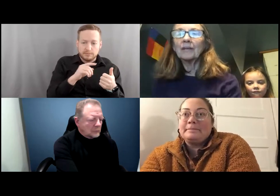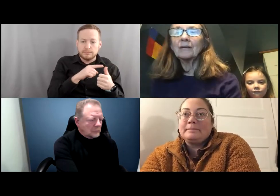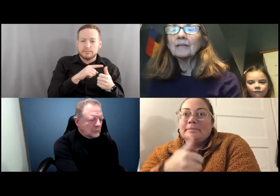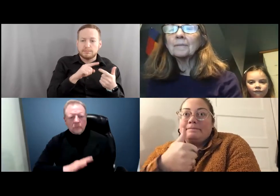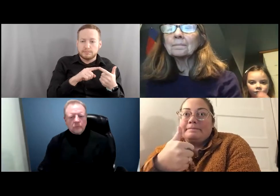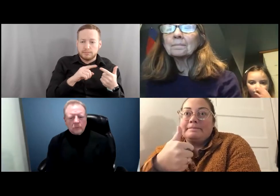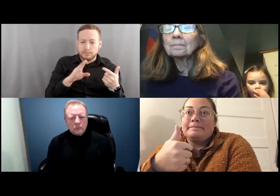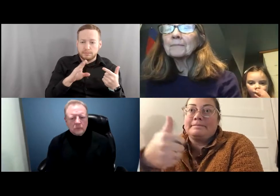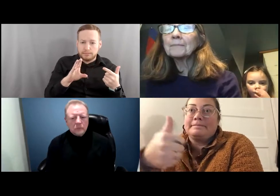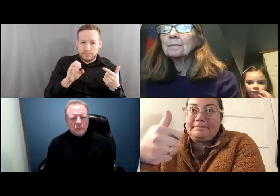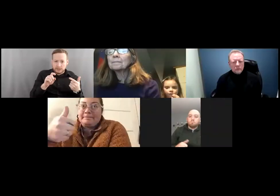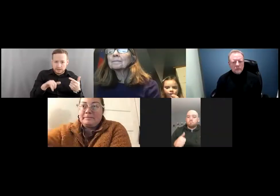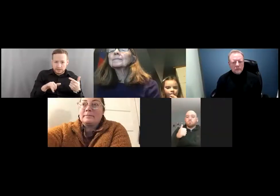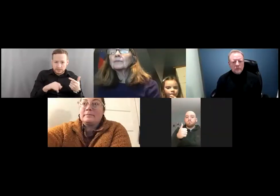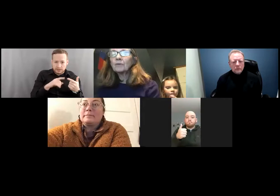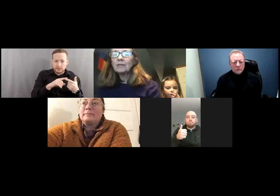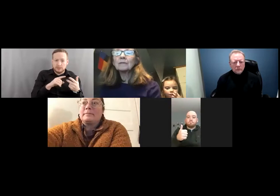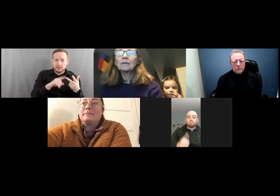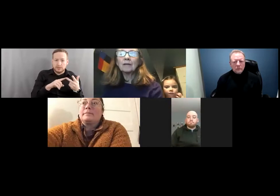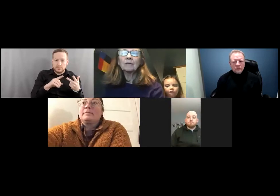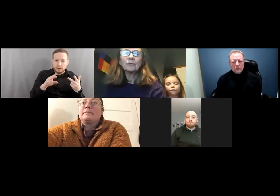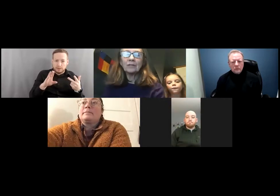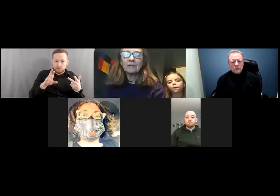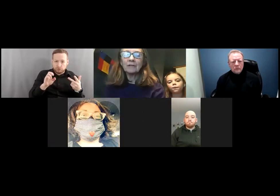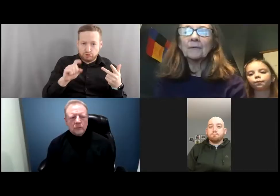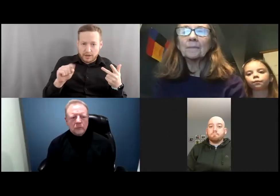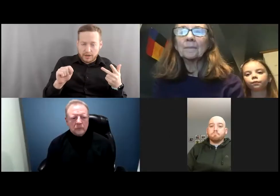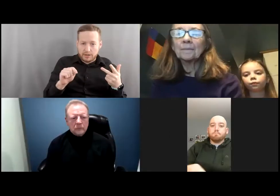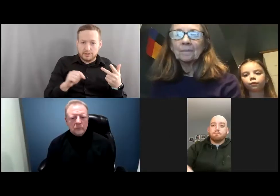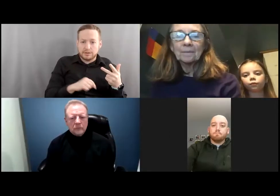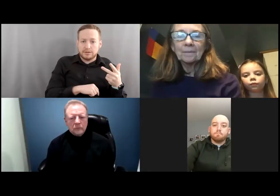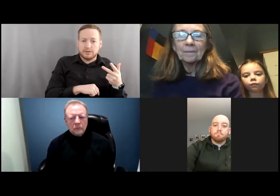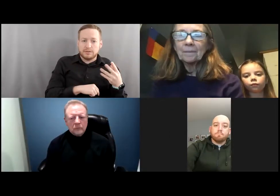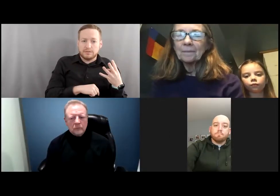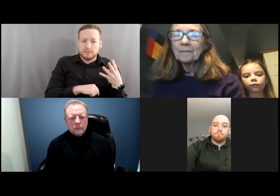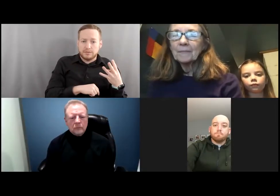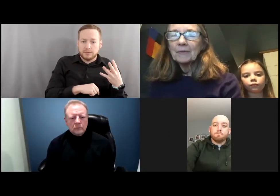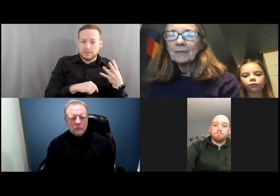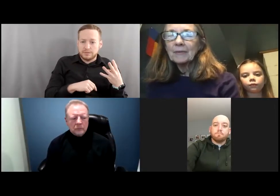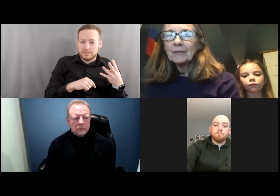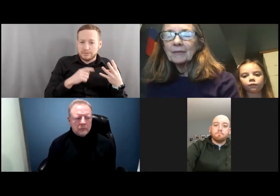Okay, and Kimmy. Great, got it. Brett, got it.